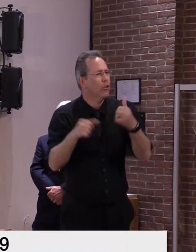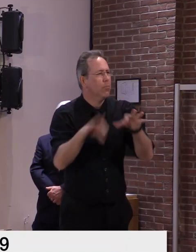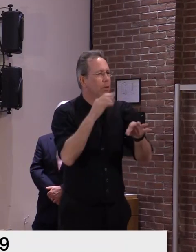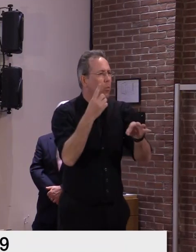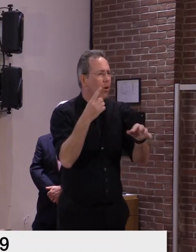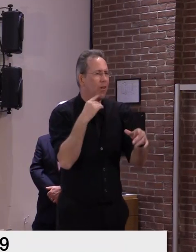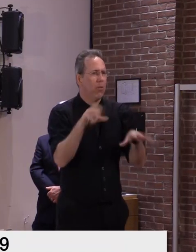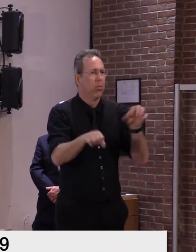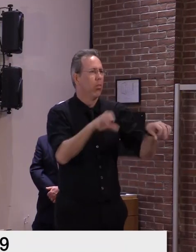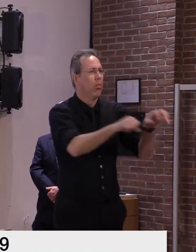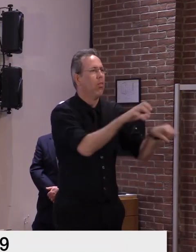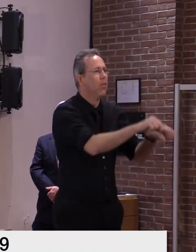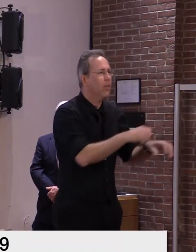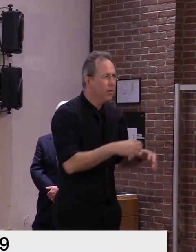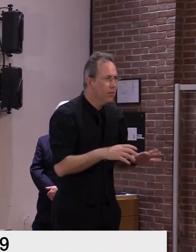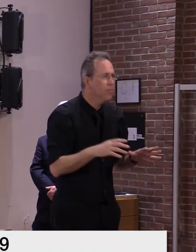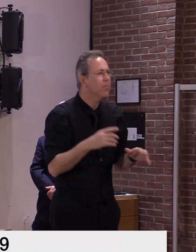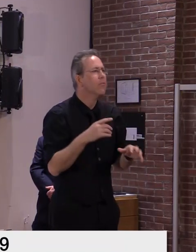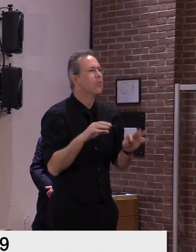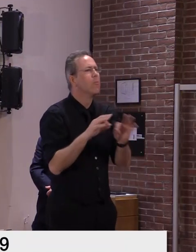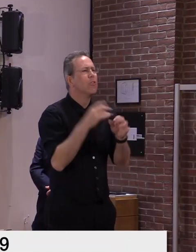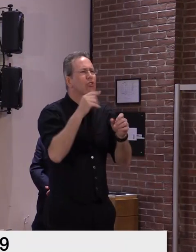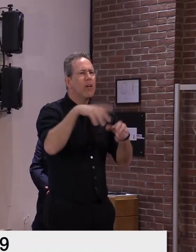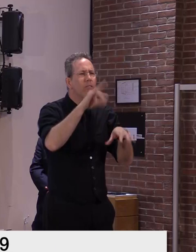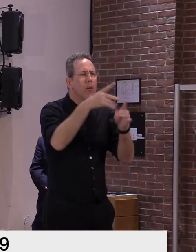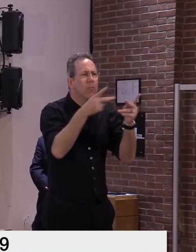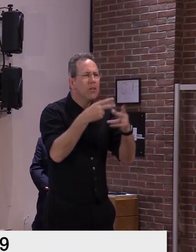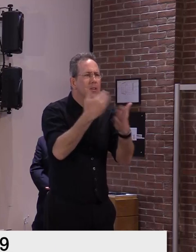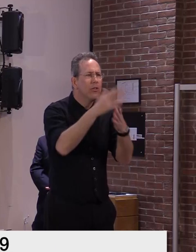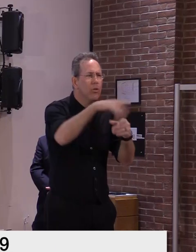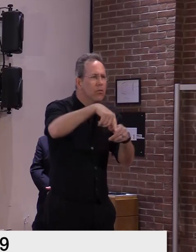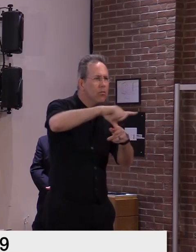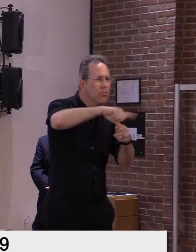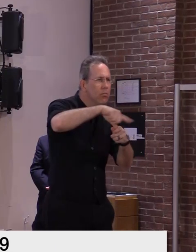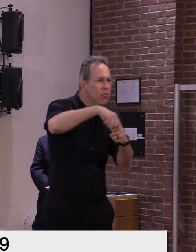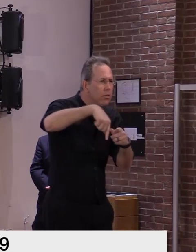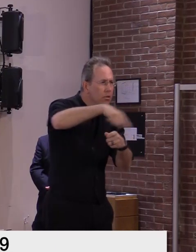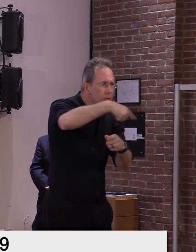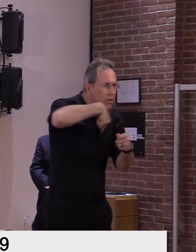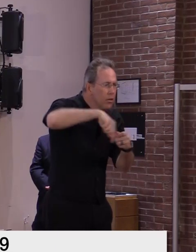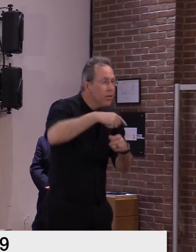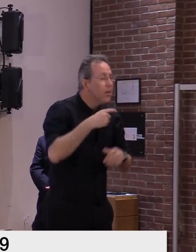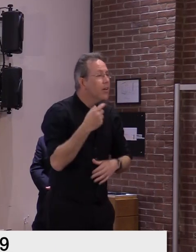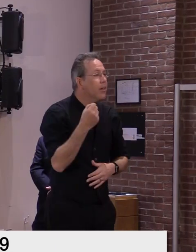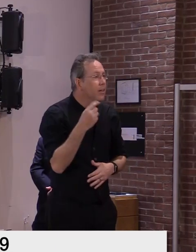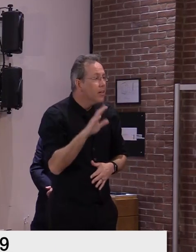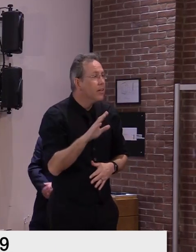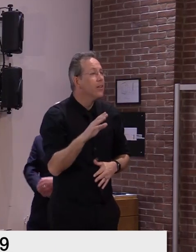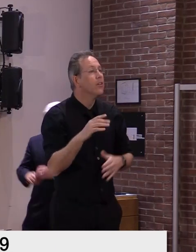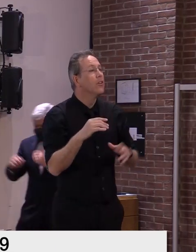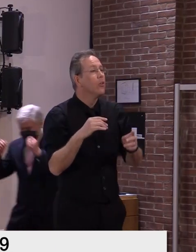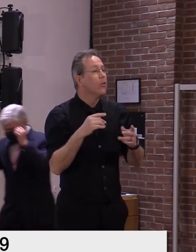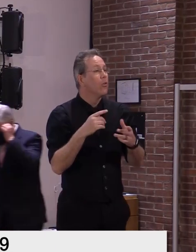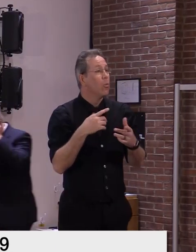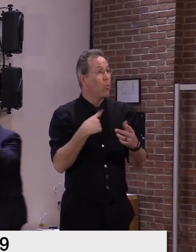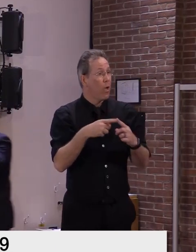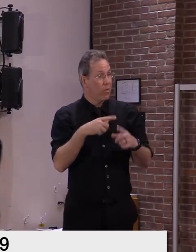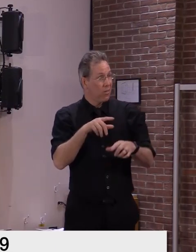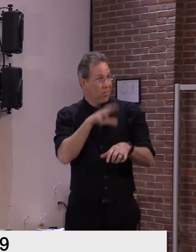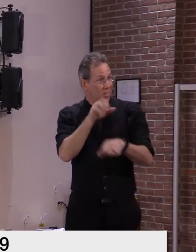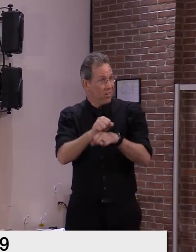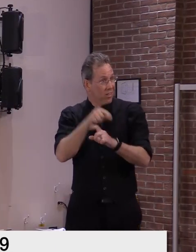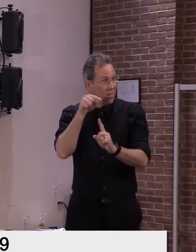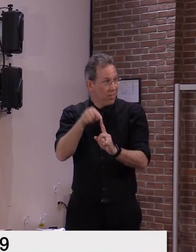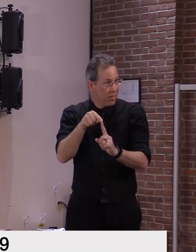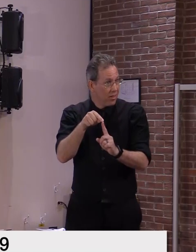look across the board. Once you've made your appointment, you have something in place, you may want to explore a little bit. Secretary Smith.